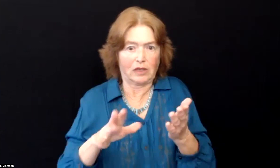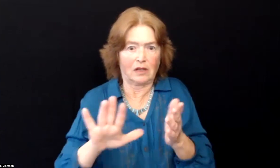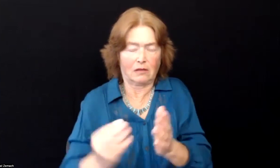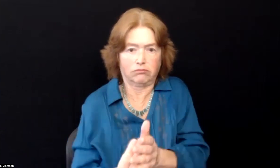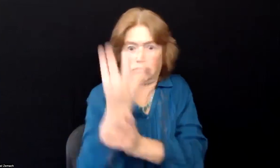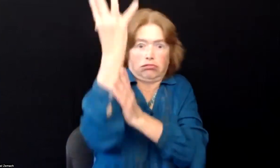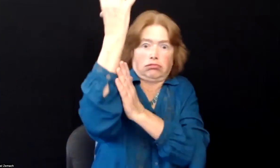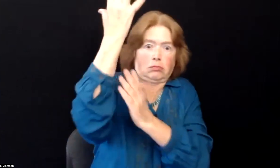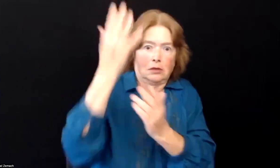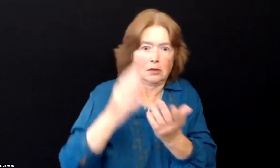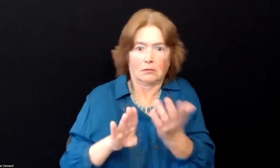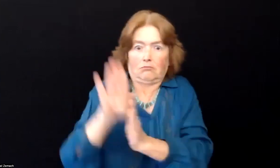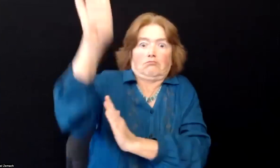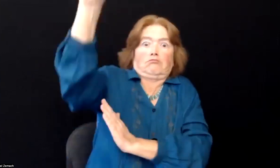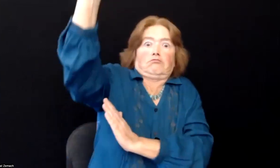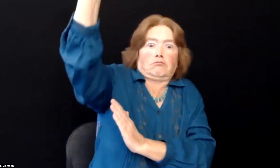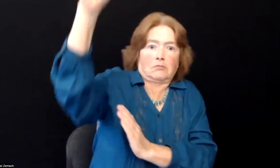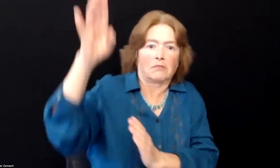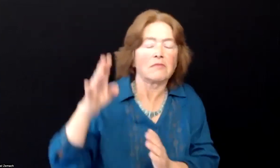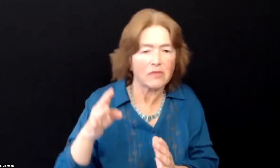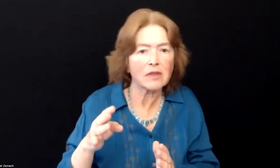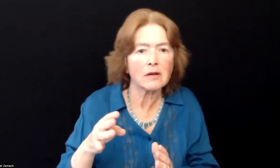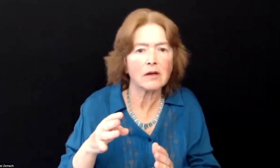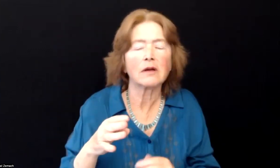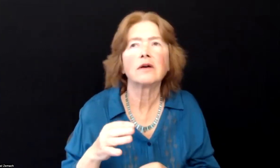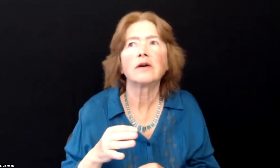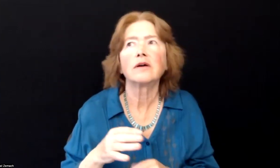you may see the students really thrive as a result of having a deaf educator.